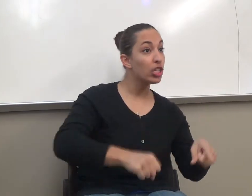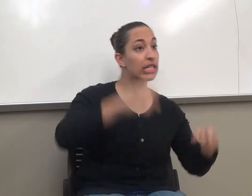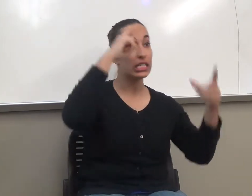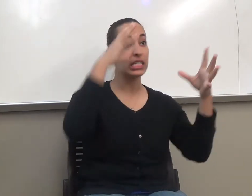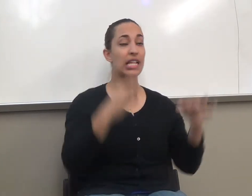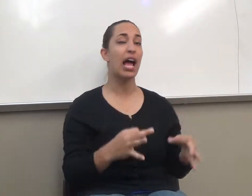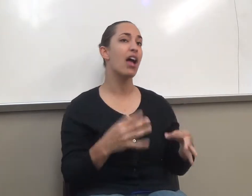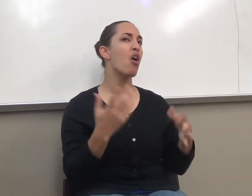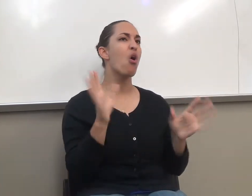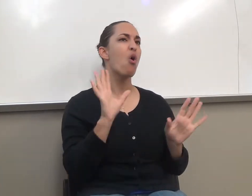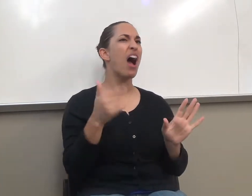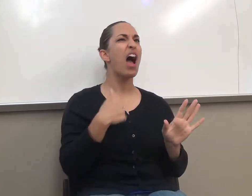to made.